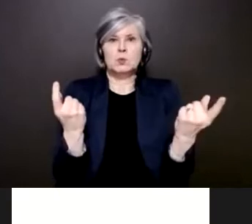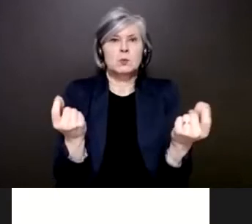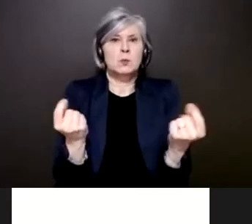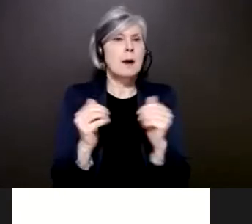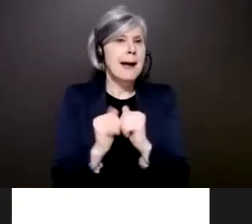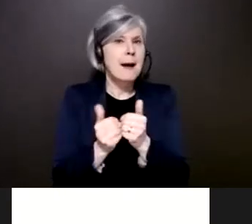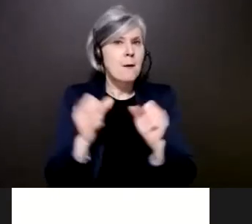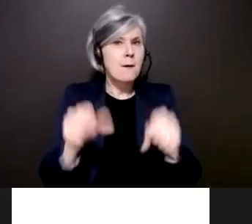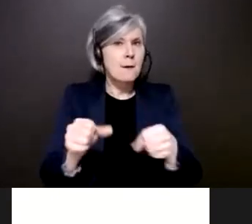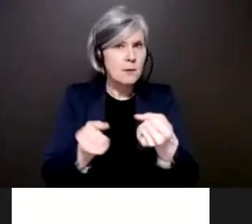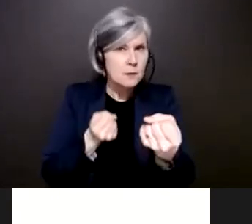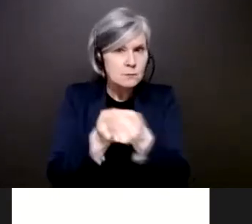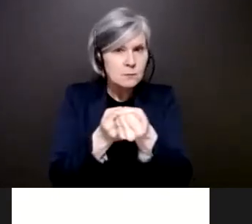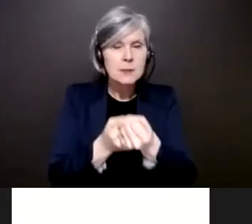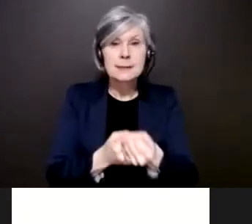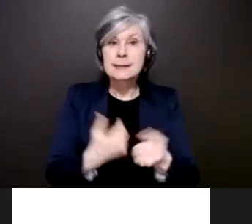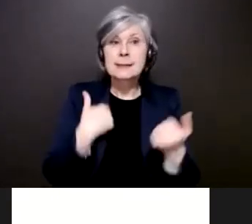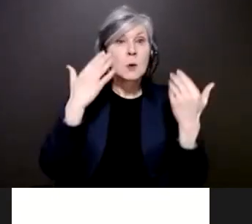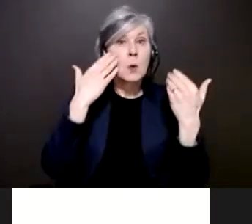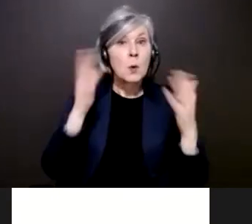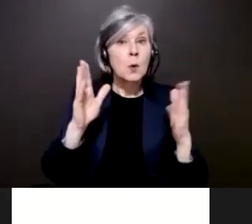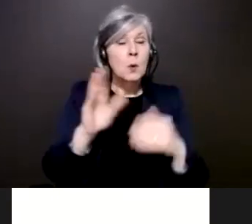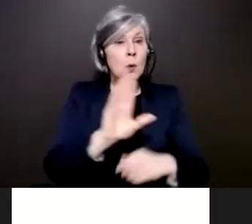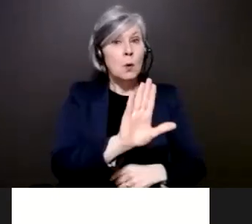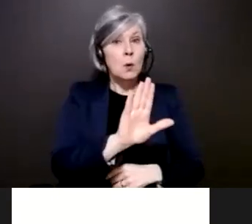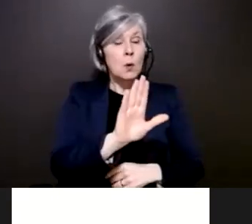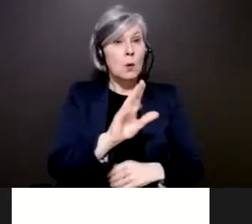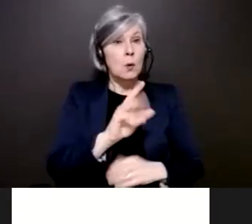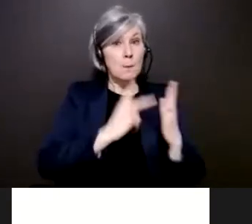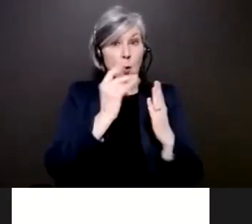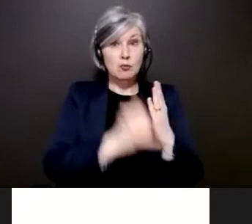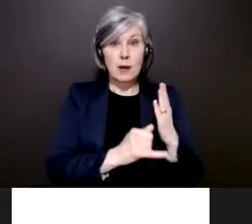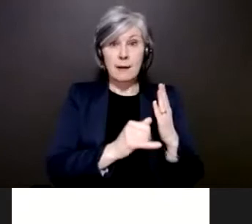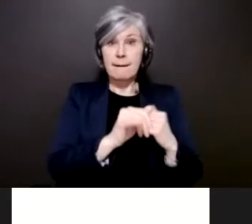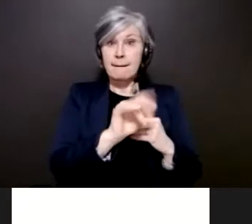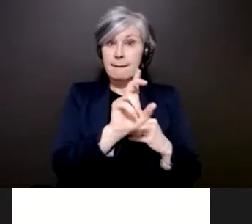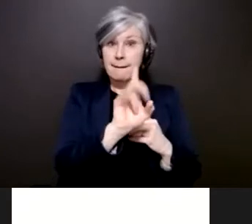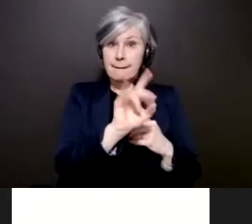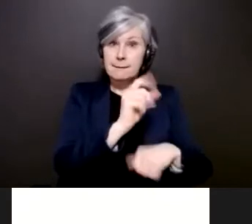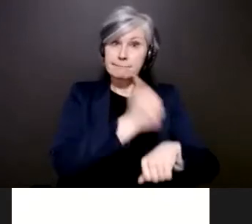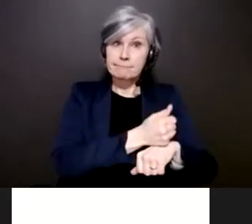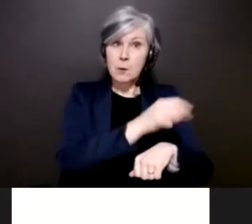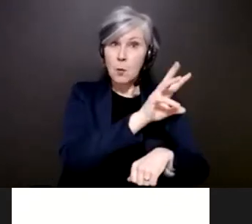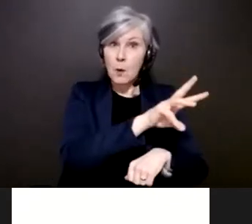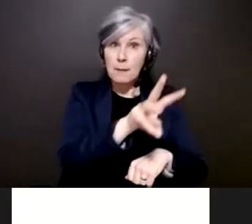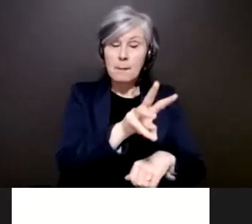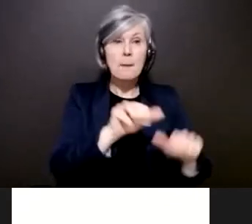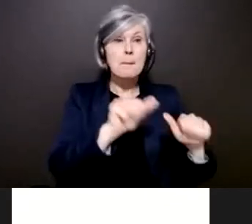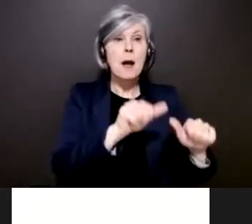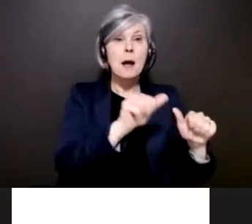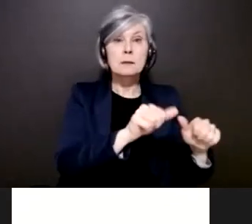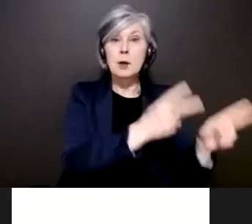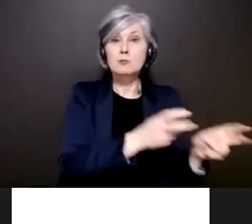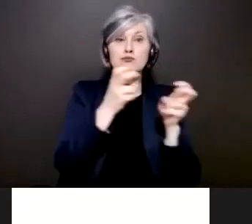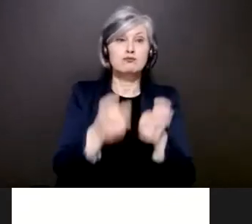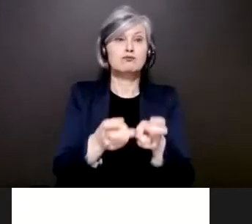a website has been developed yet for that project. I know it may be living on ILC website or IFA, but once we get that